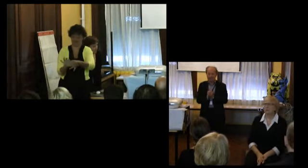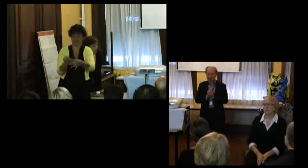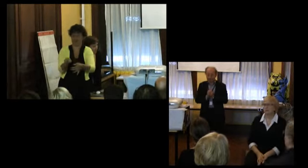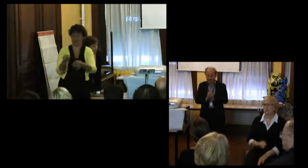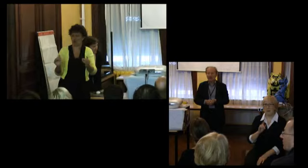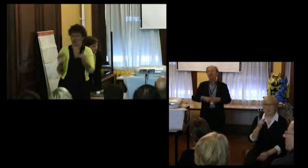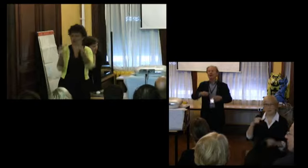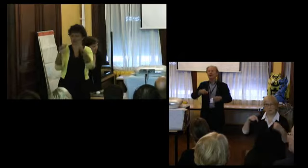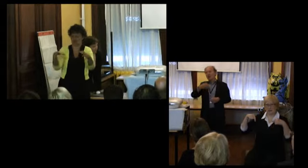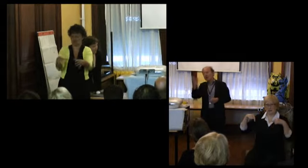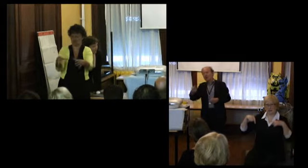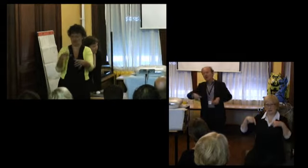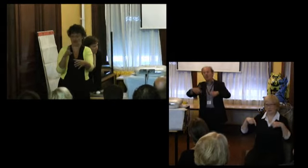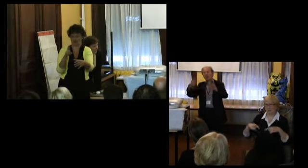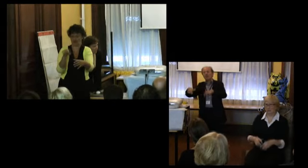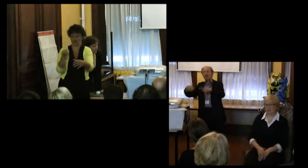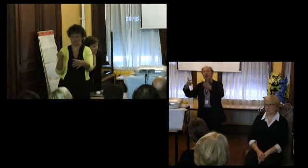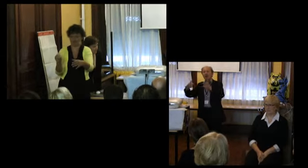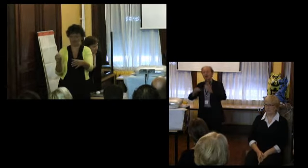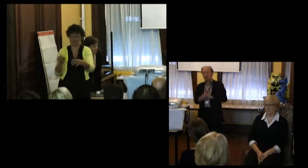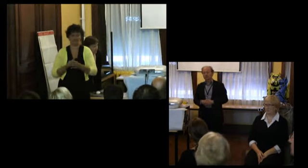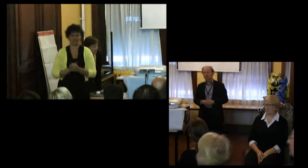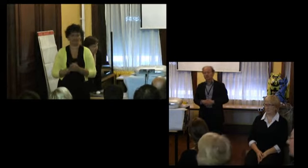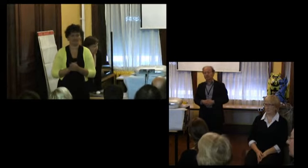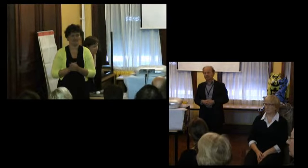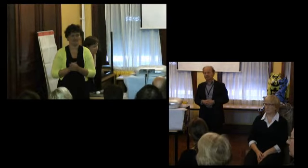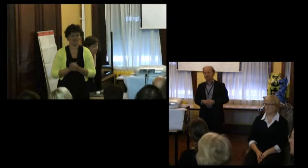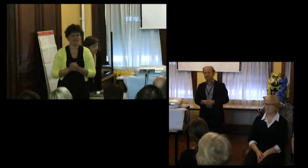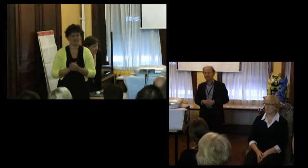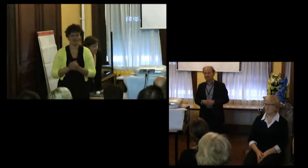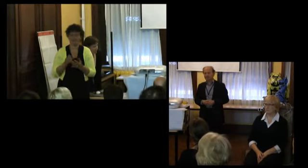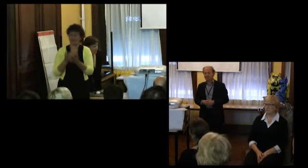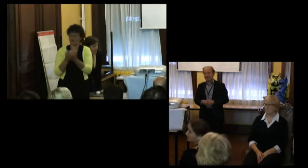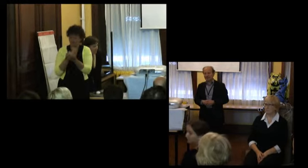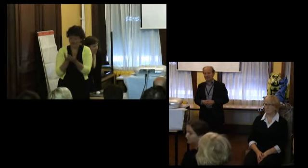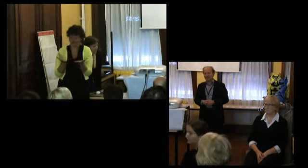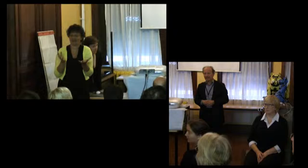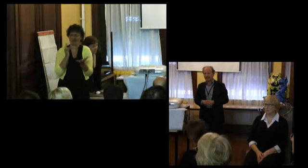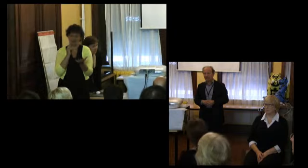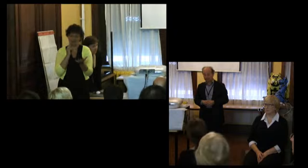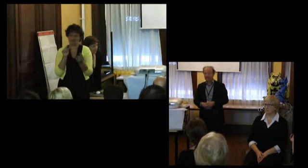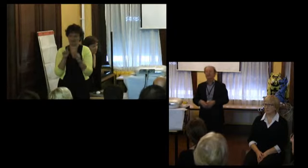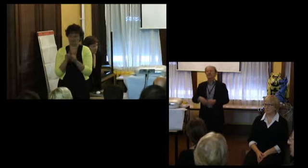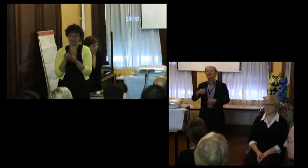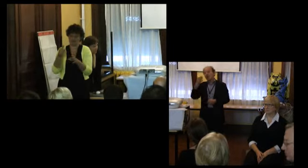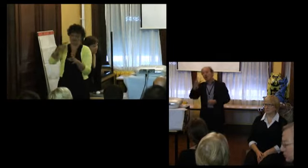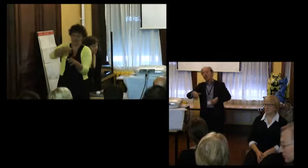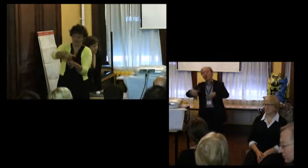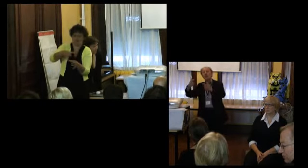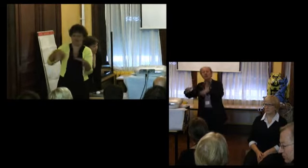But in this, no deaf people. It's